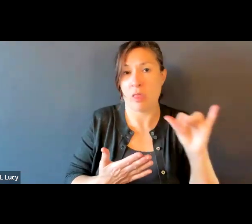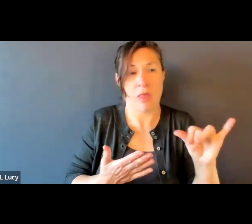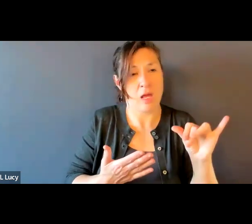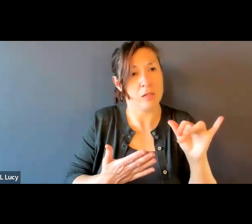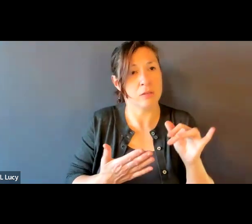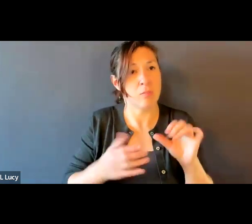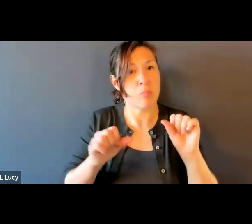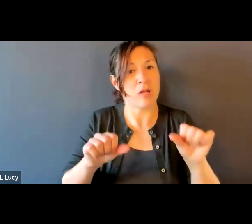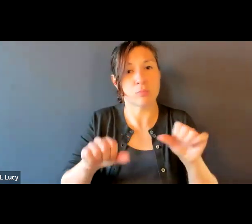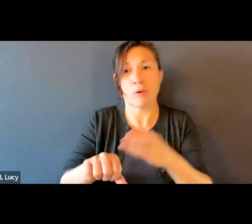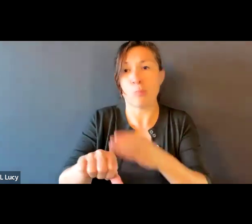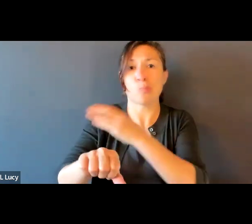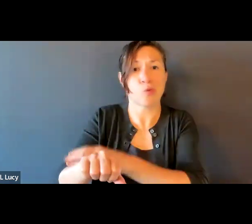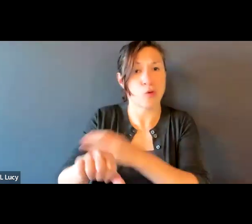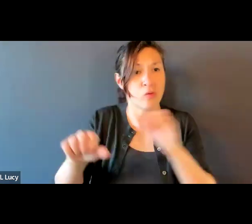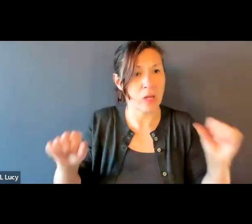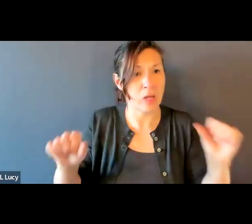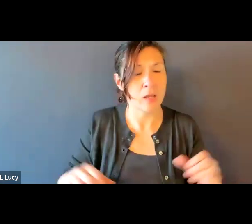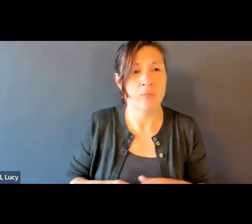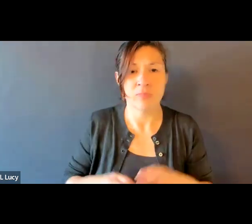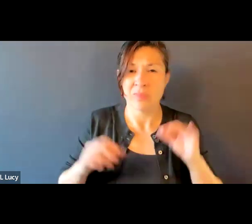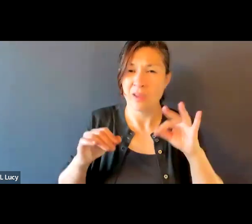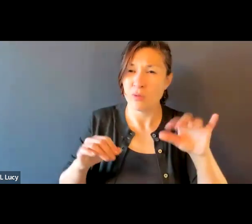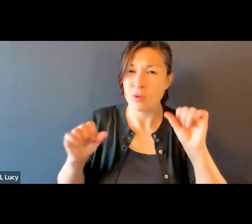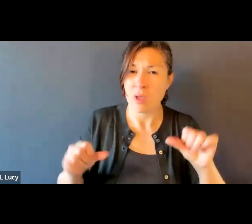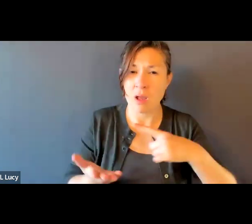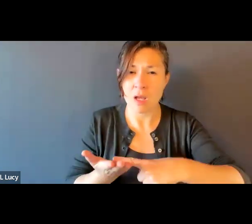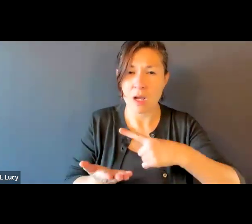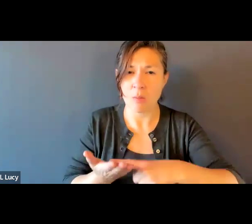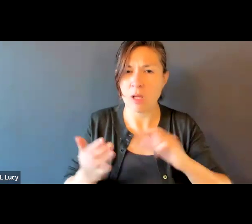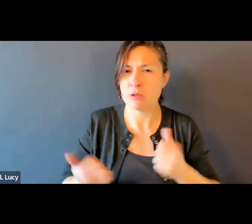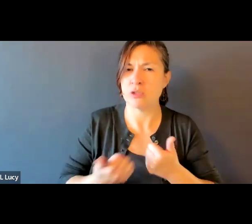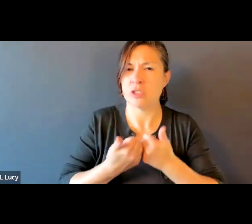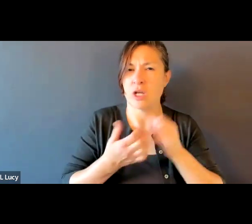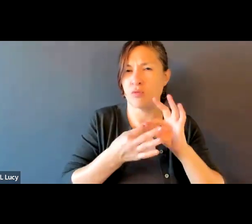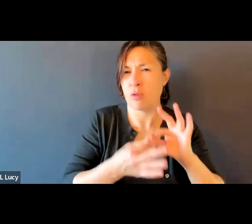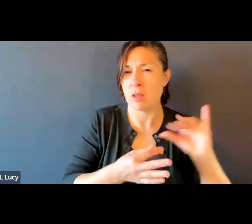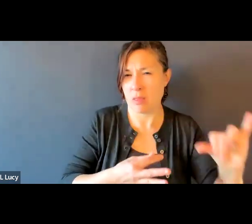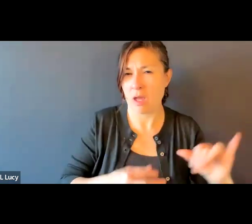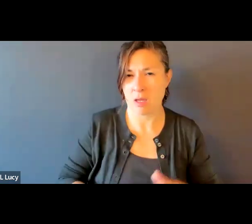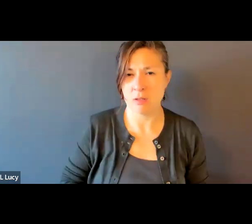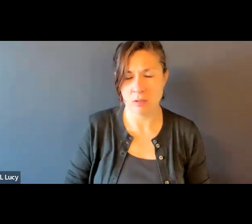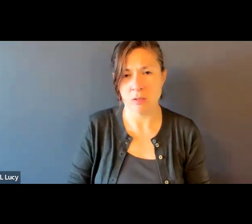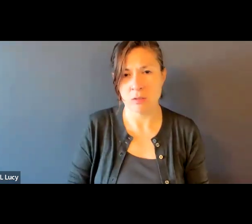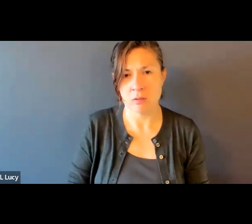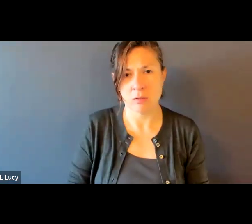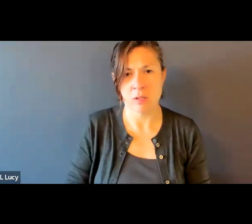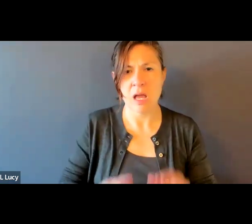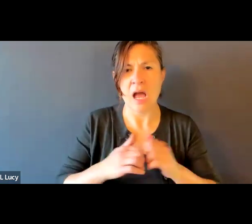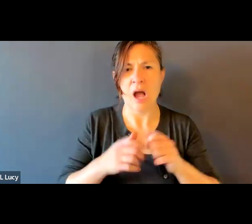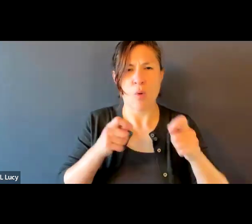on. But if you could just talk for a little bit about some of the challenges on that and how we feel we're going to be able to